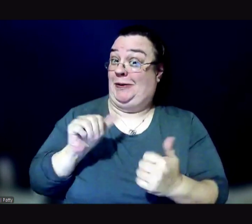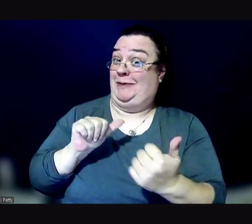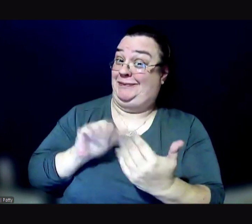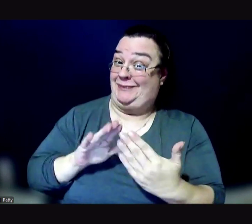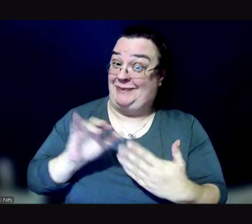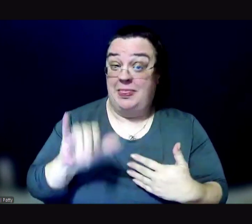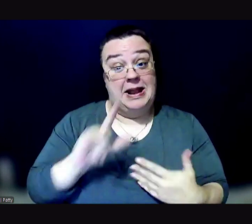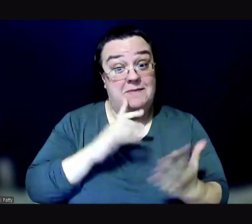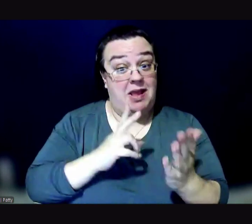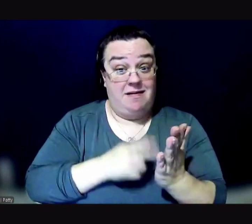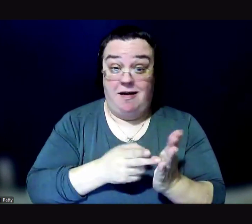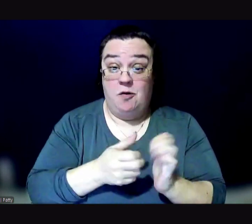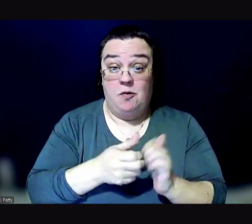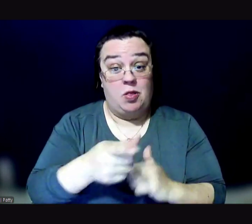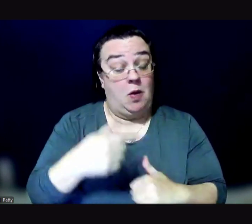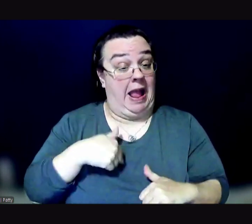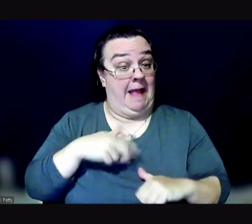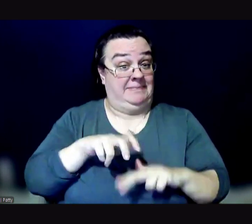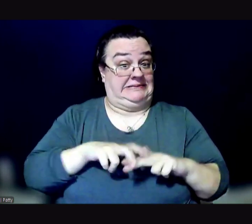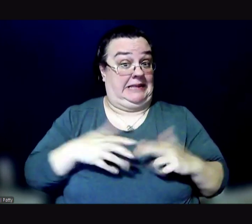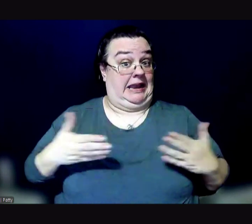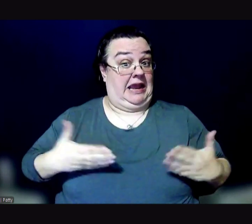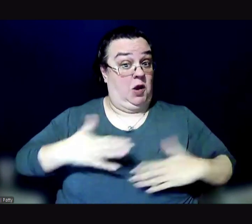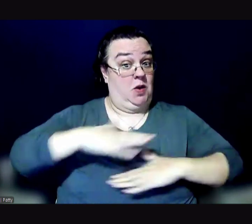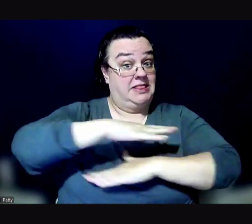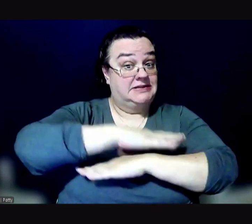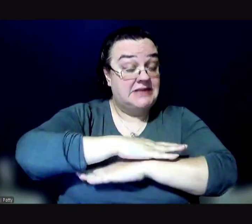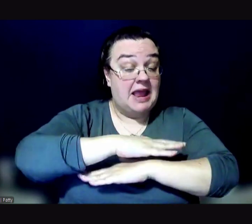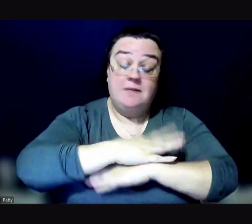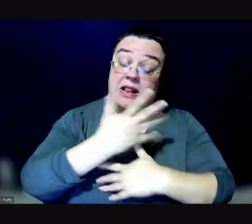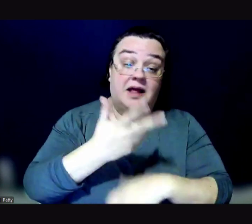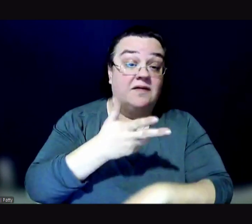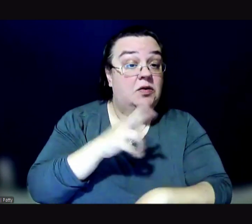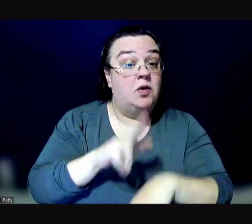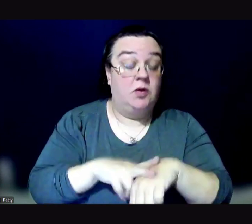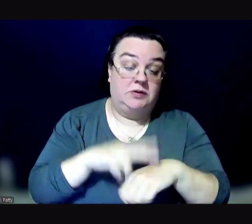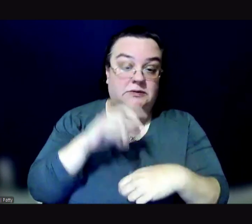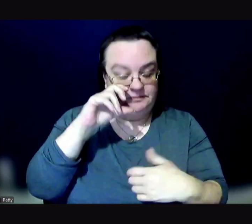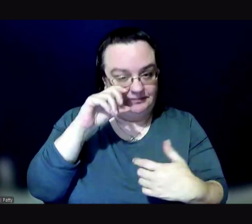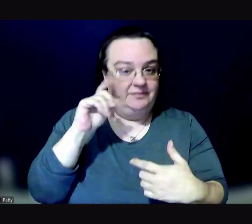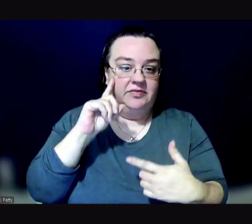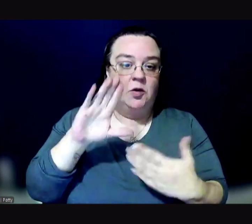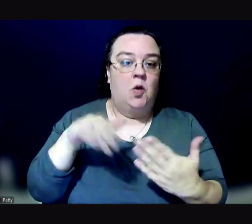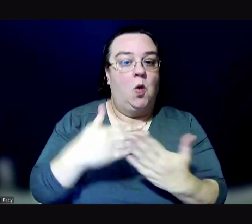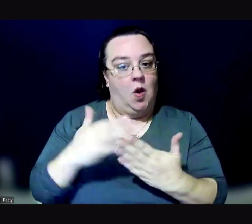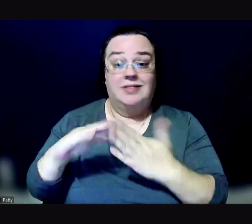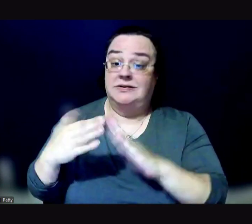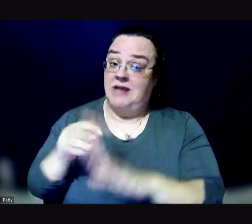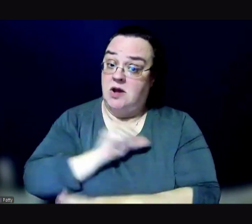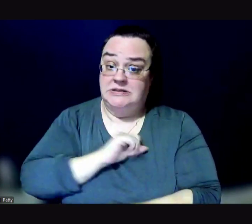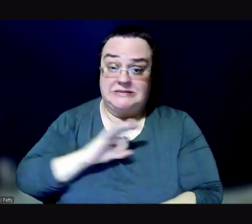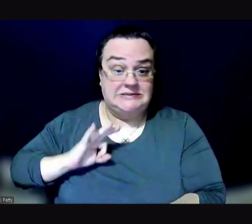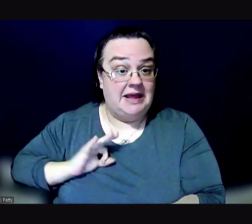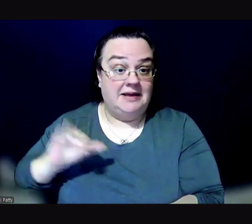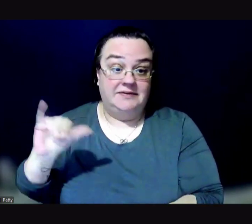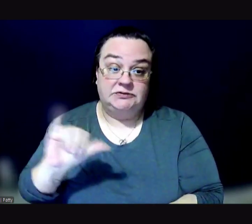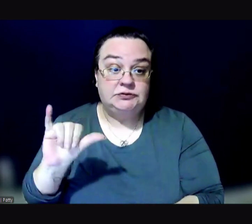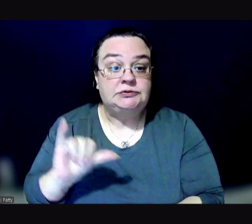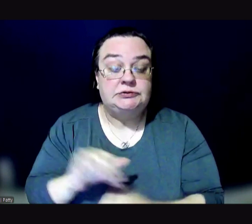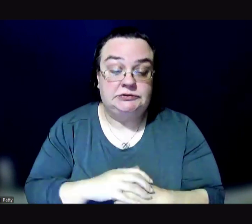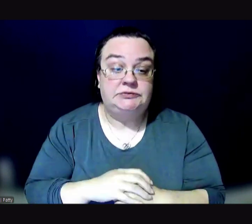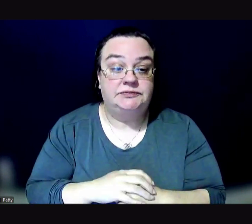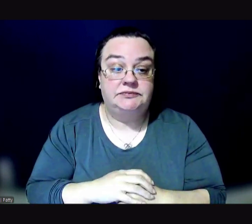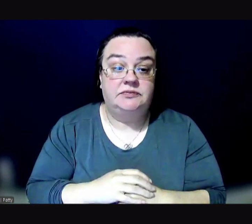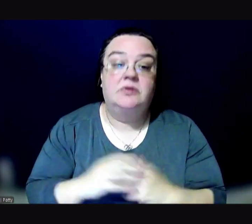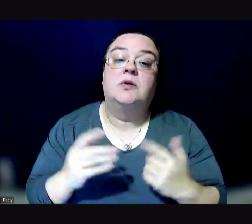honest with you. I'm sitting at this table here, and of course to the entire town staff as well. The things